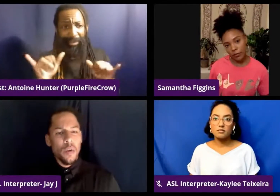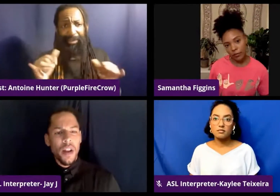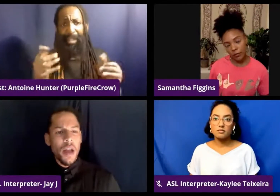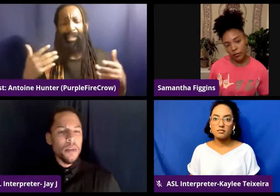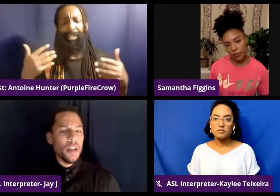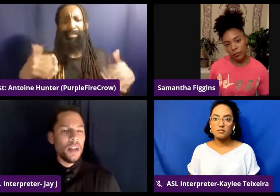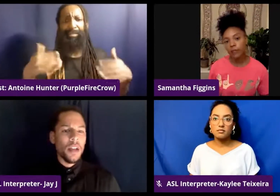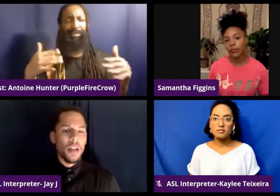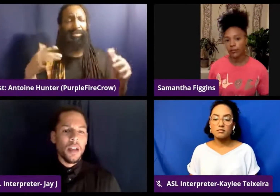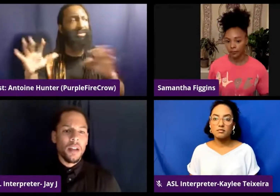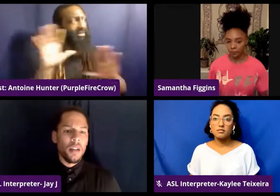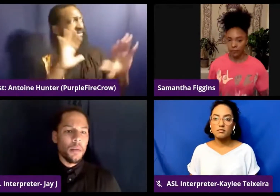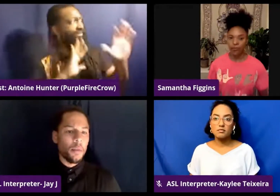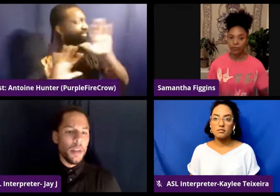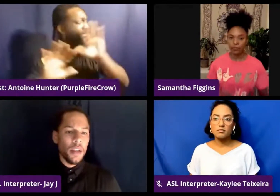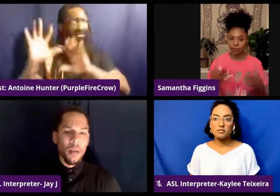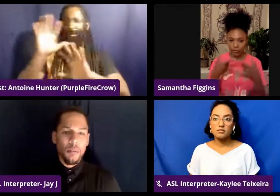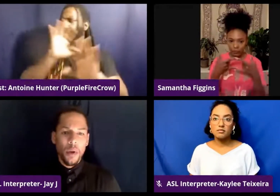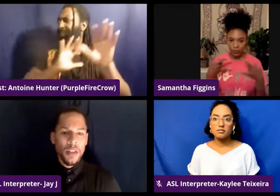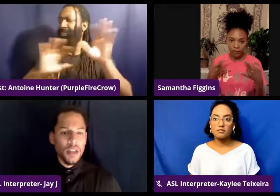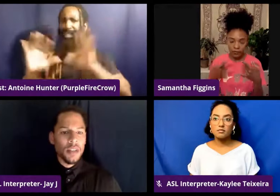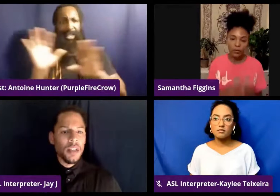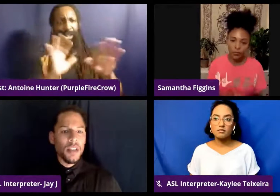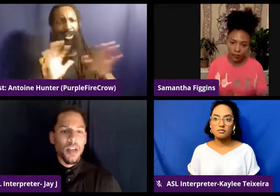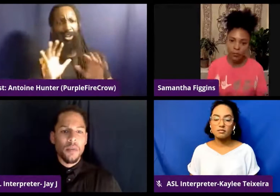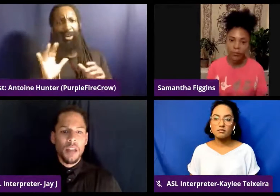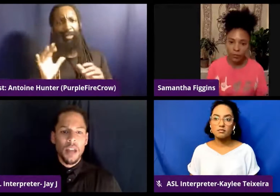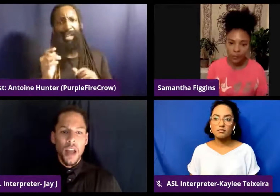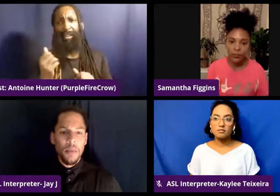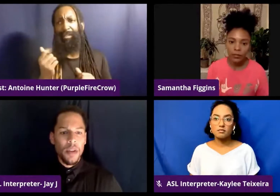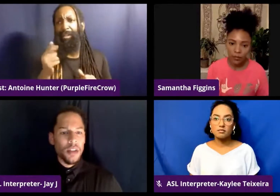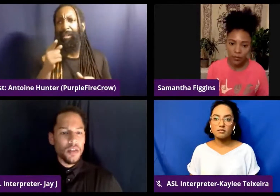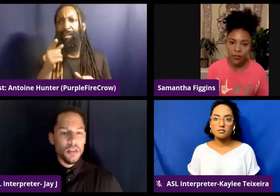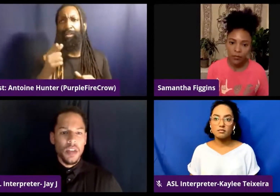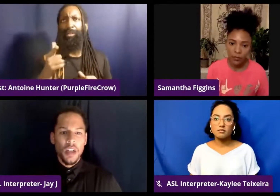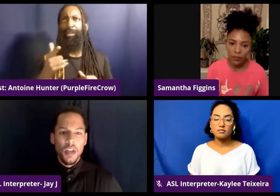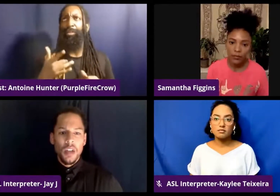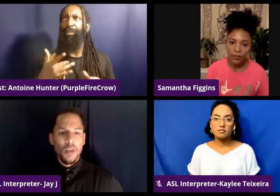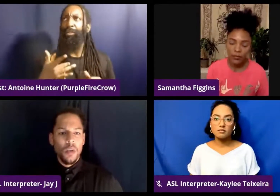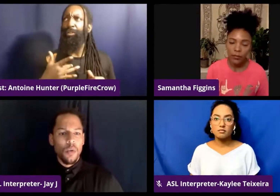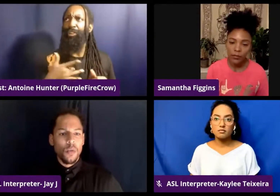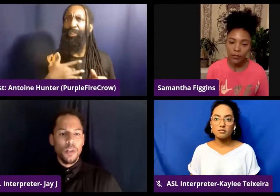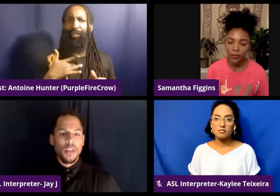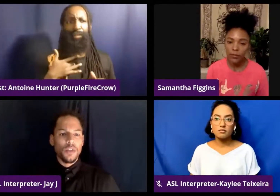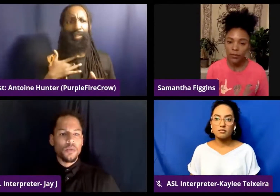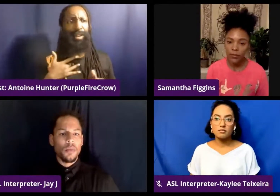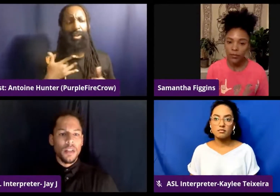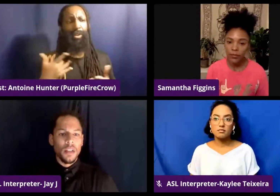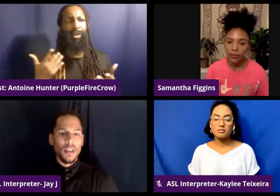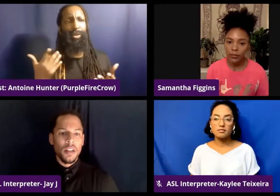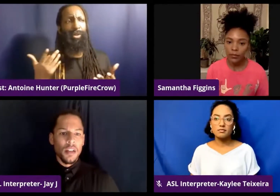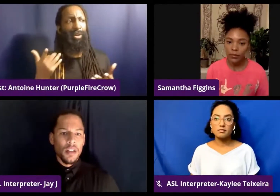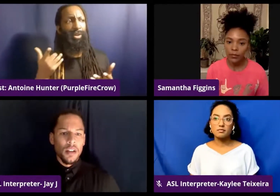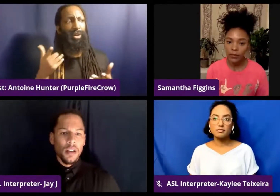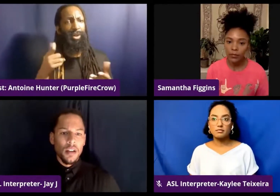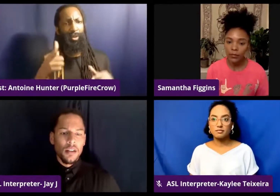With COVID happening and BLM protesting and everything happening and just, really